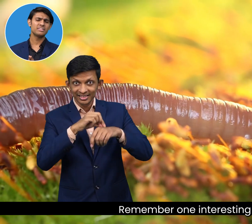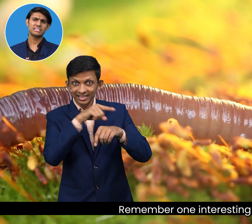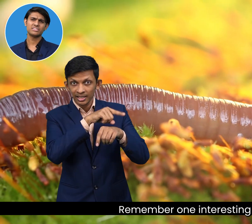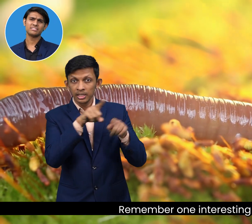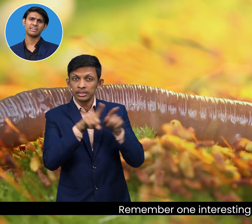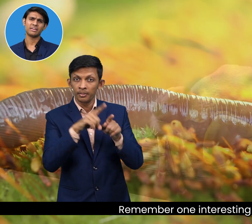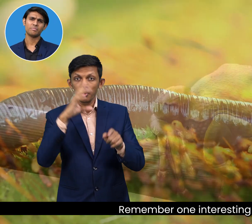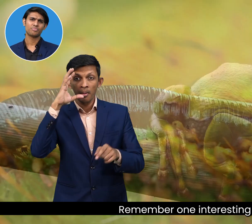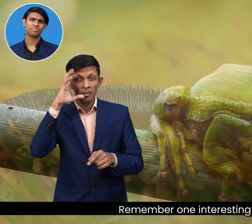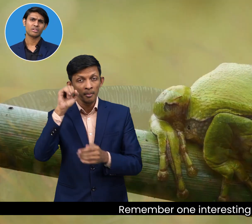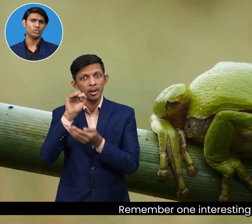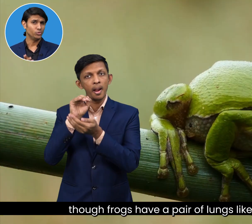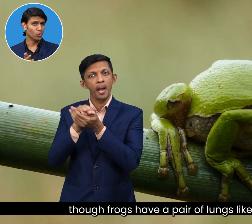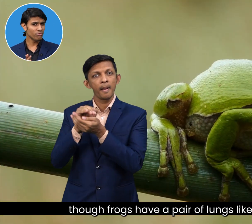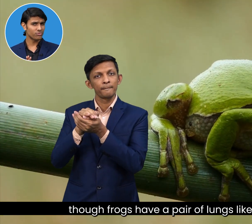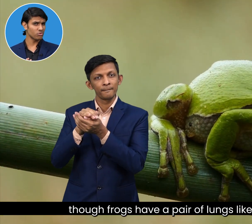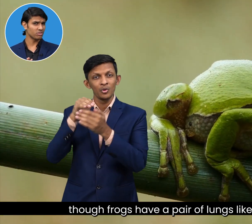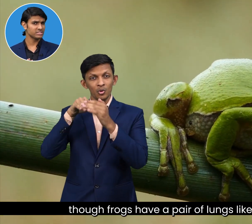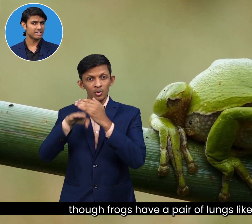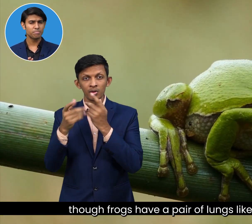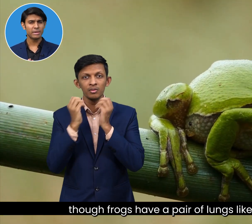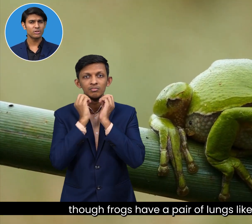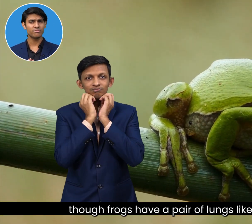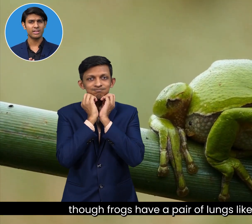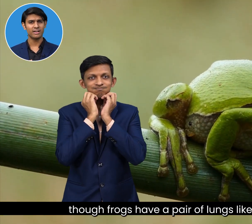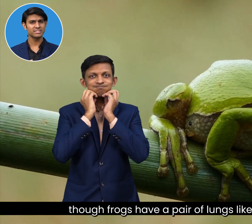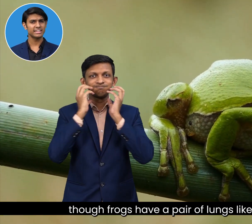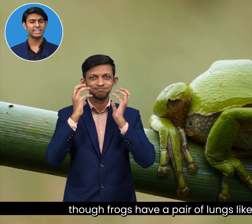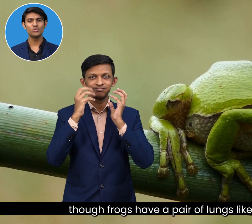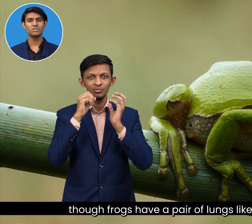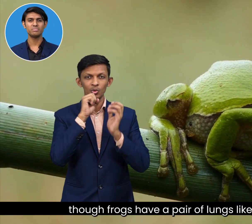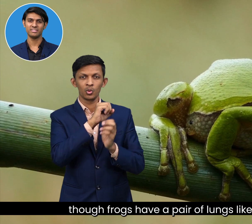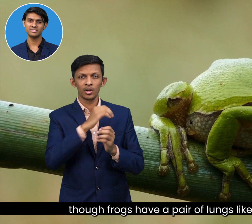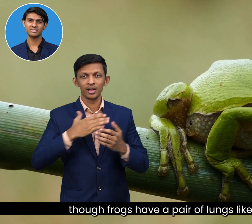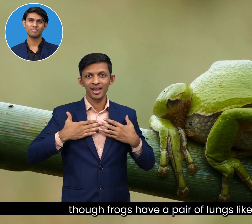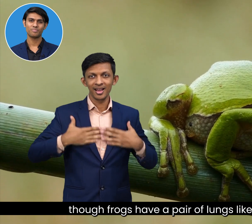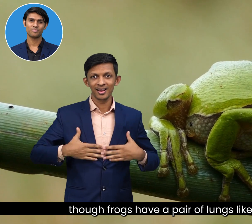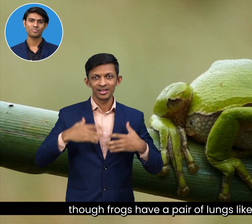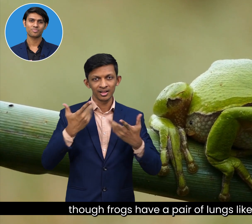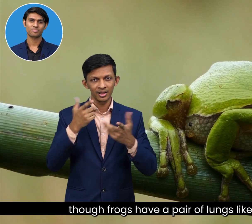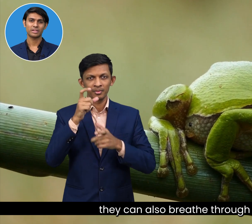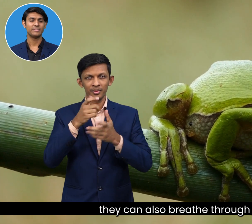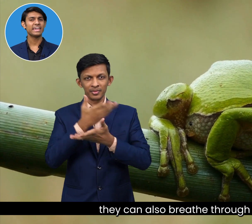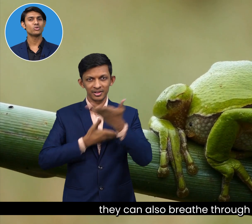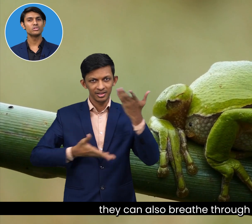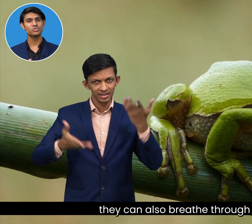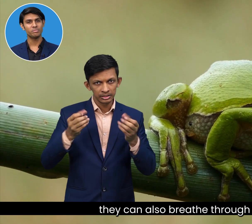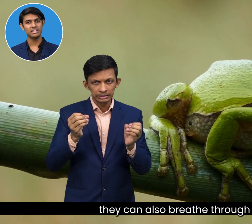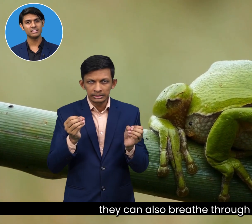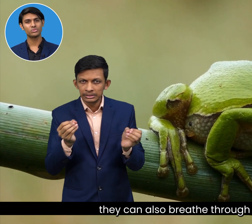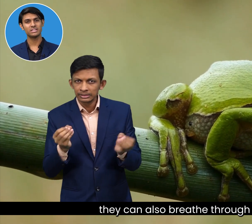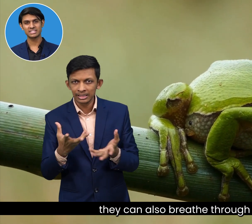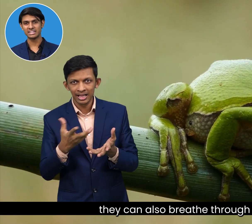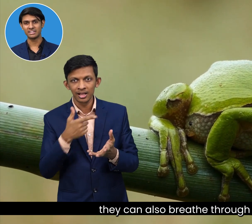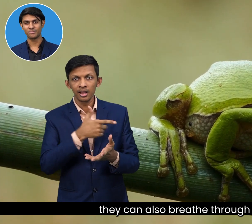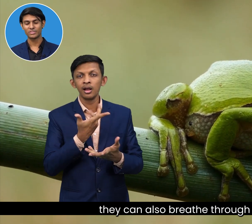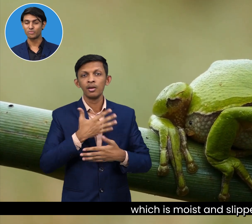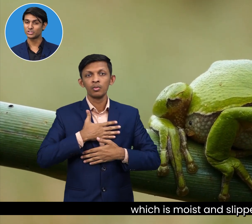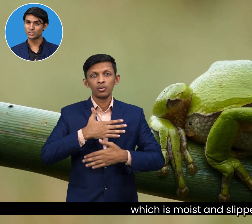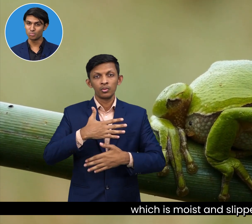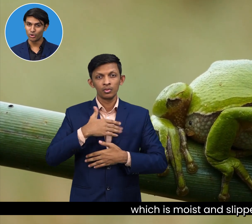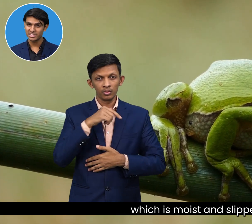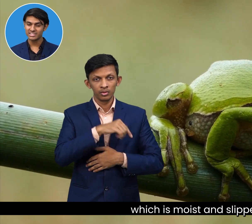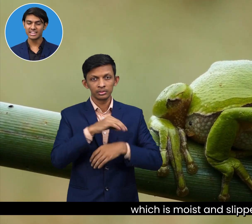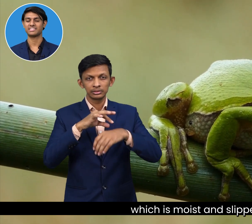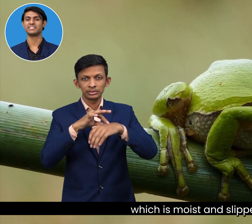Remember one interesting thing, though frogs have a pair of lungs like human beings, they can also breathe through their skin,